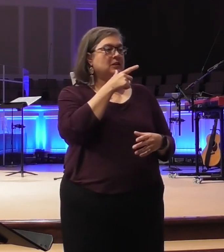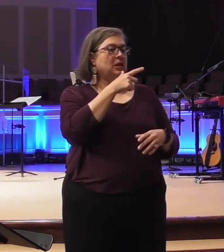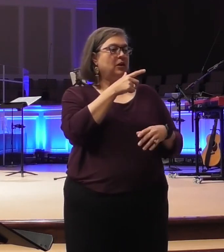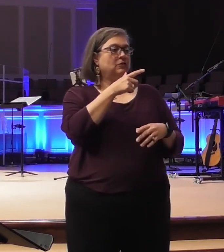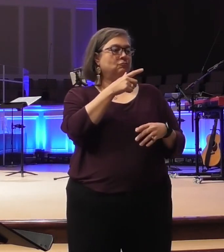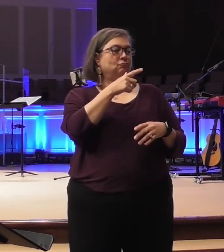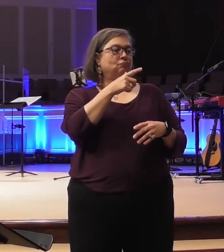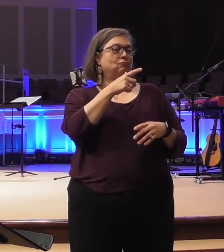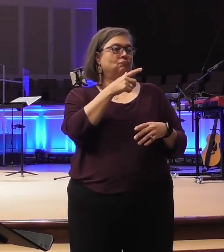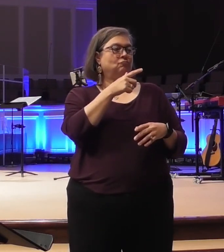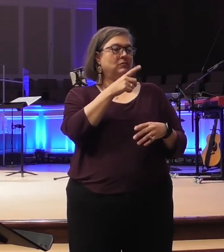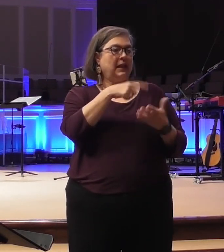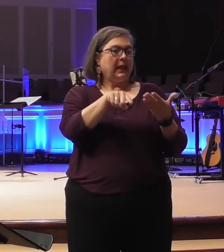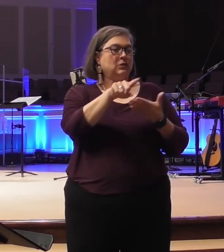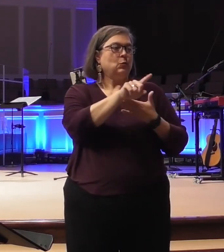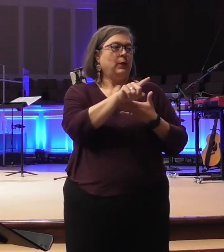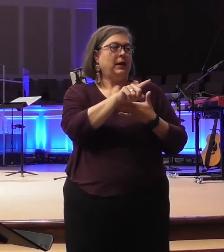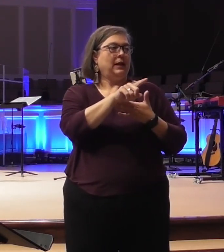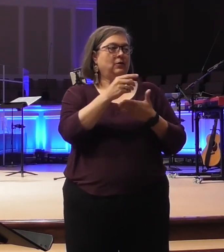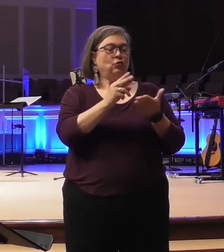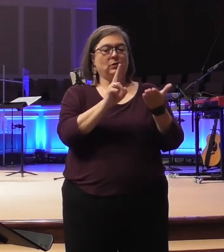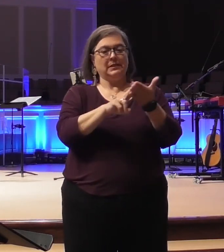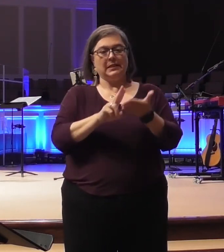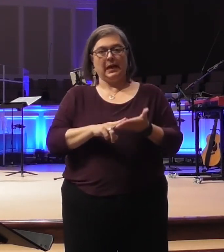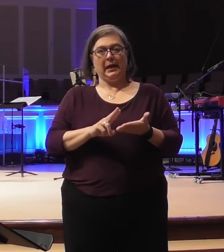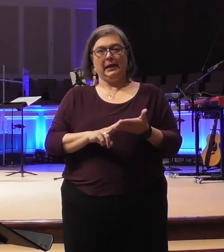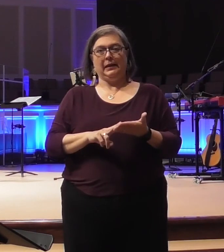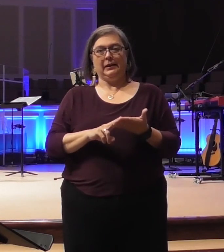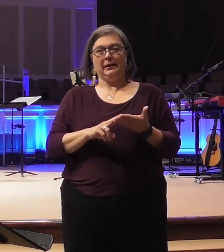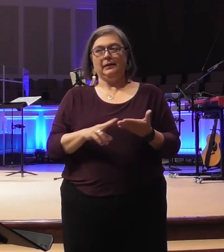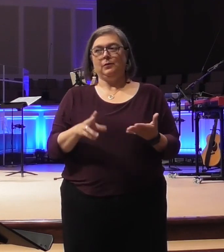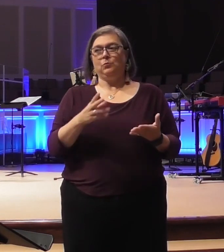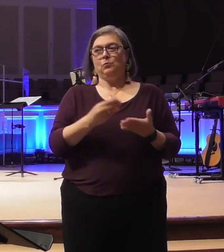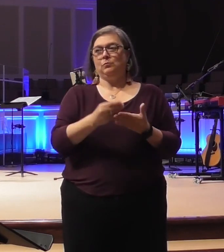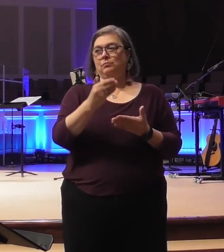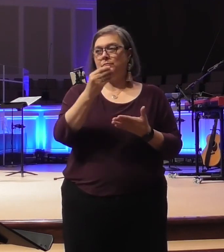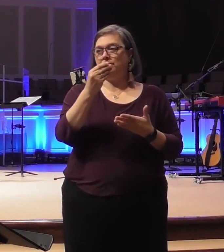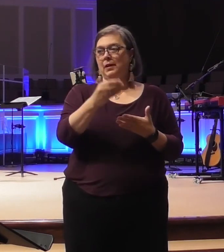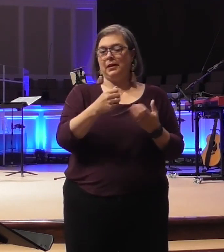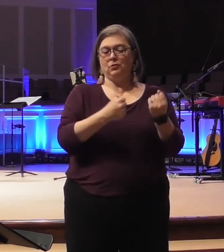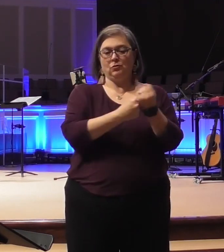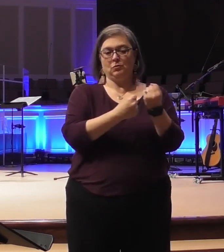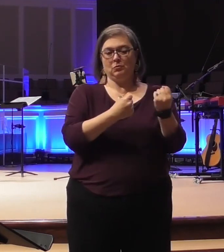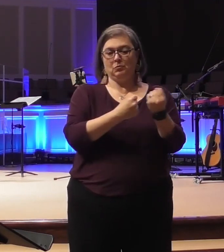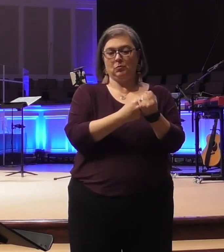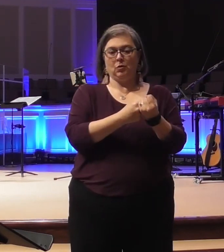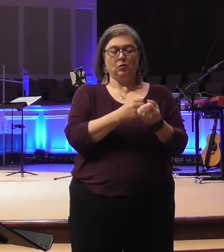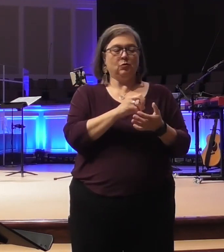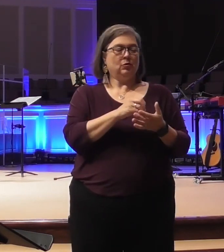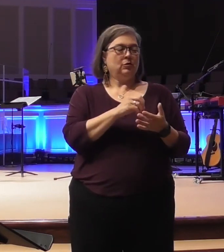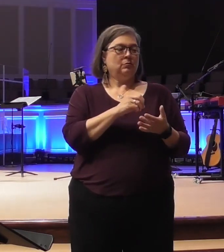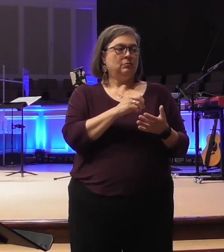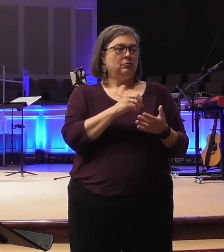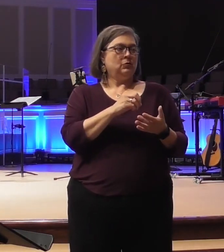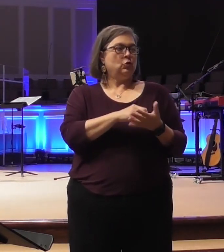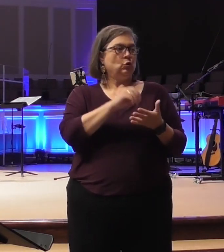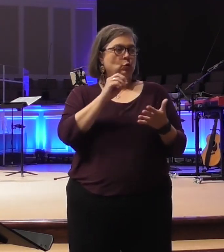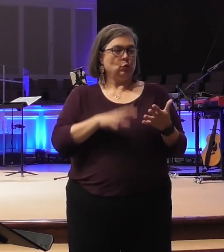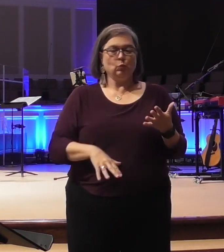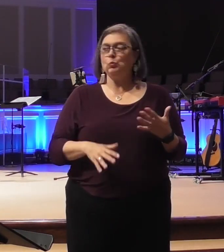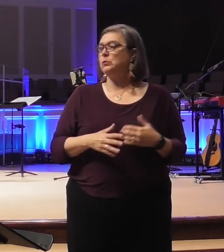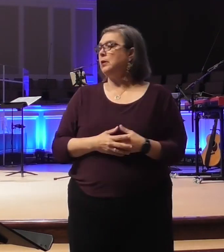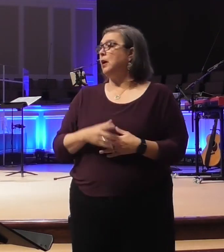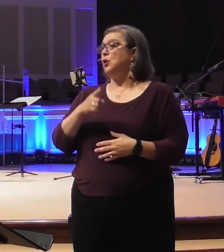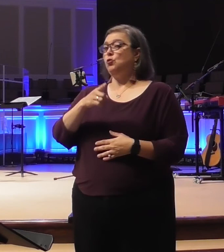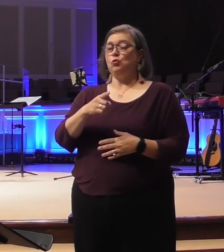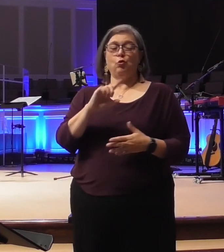online as well for that. And then starting next Sunday on June the 5th, on Sunday nights, if you have just graduated from high